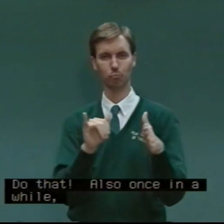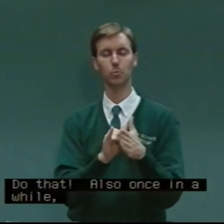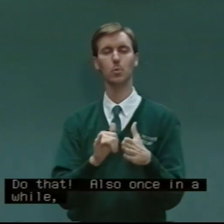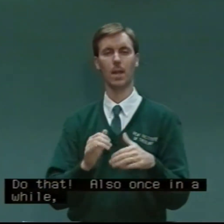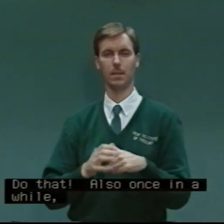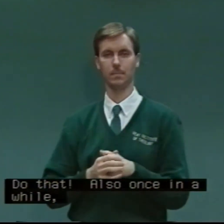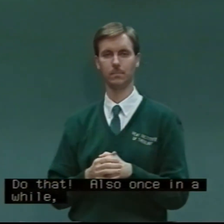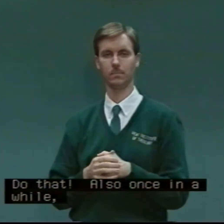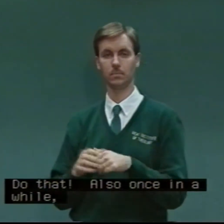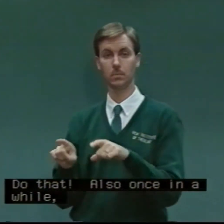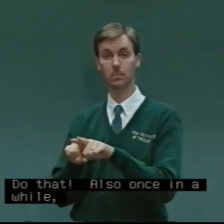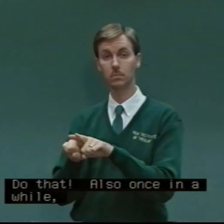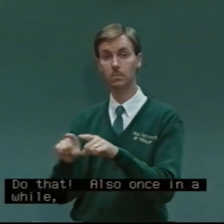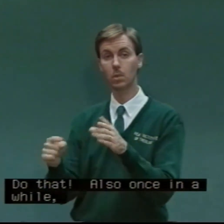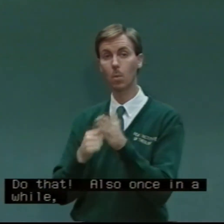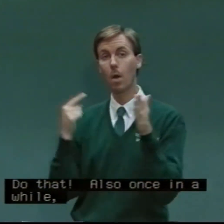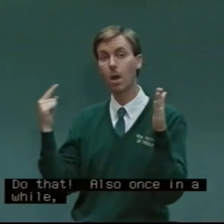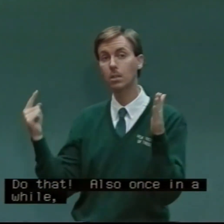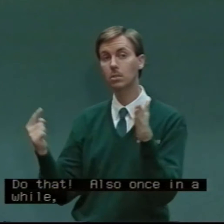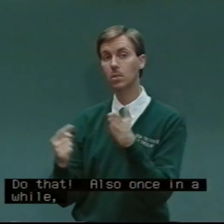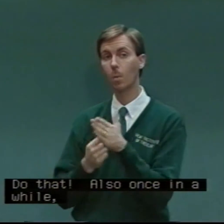Do that. Also, once in a while,